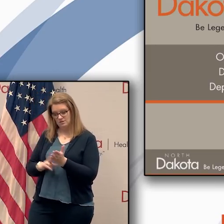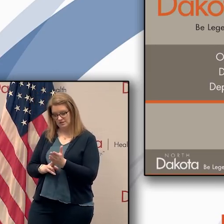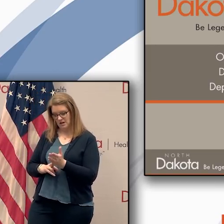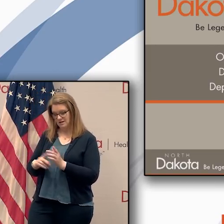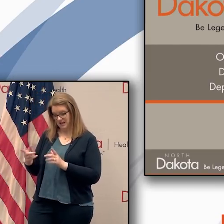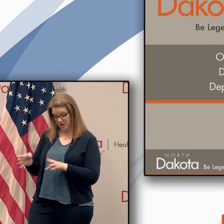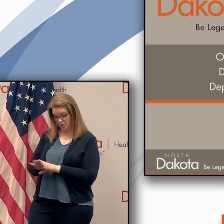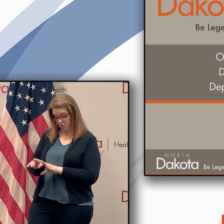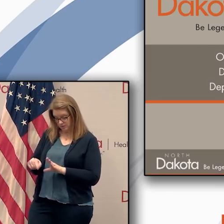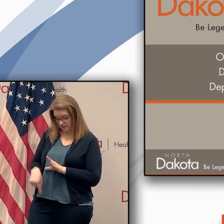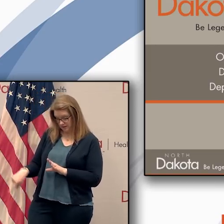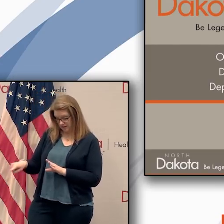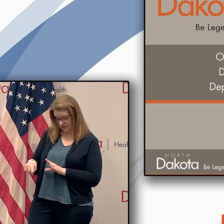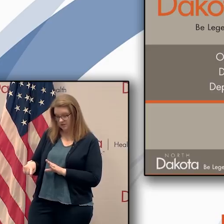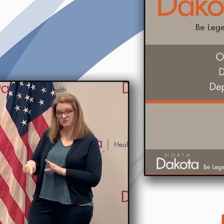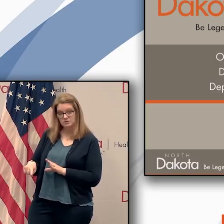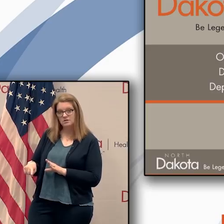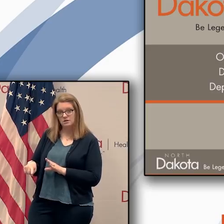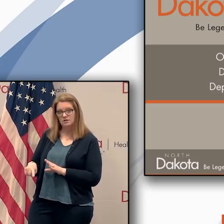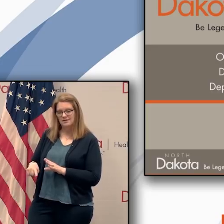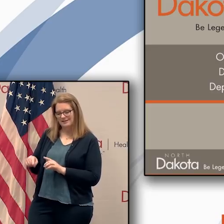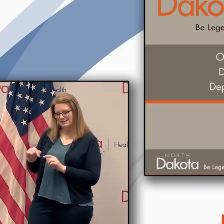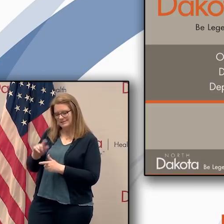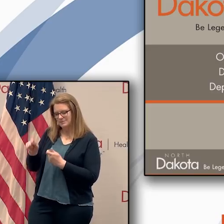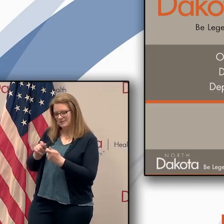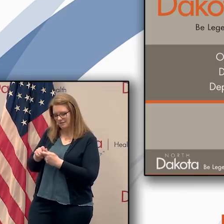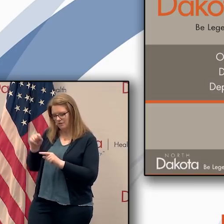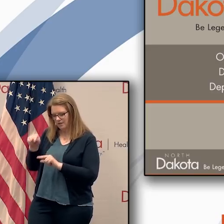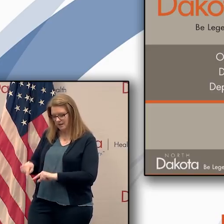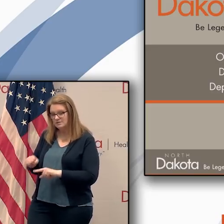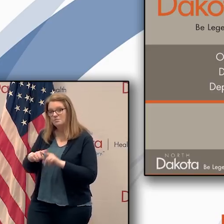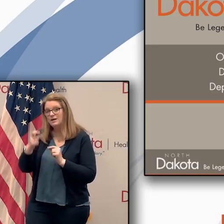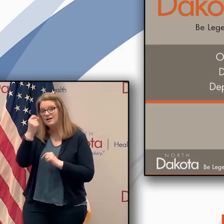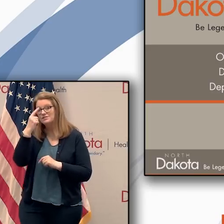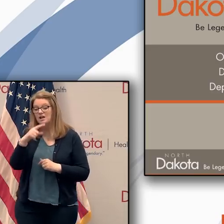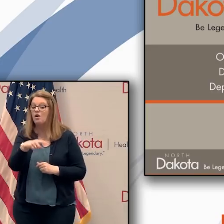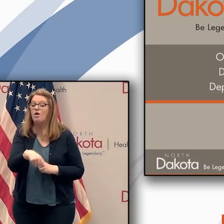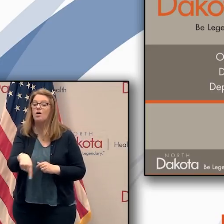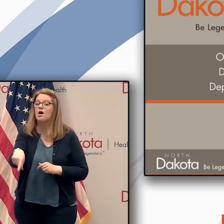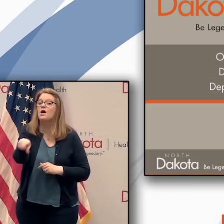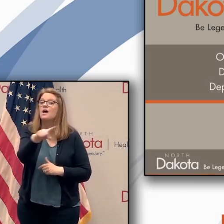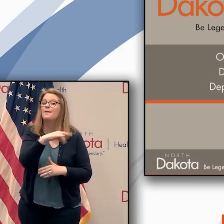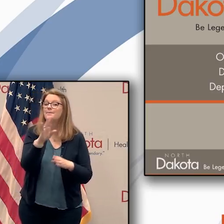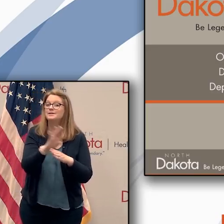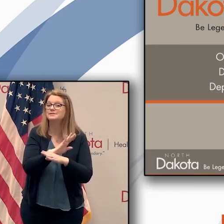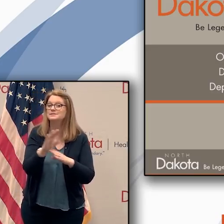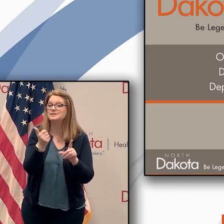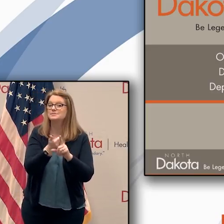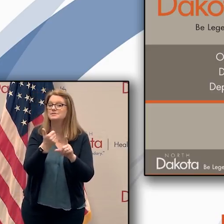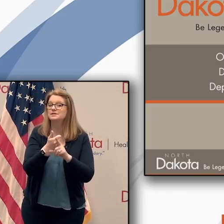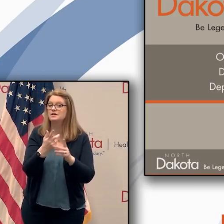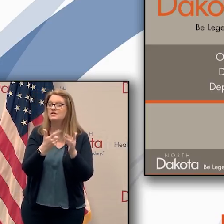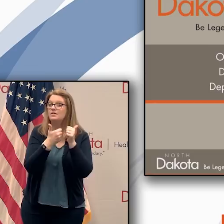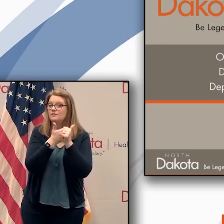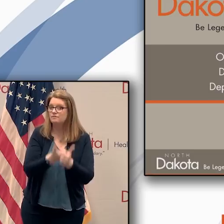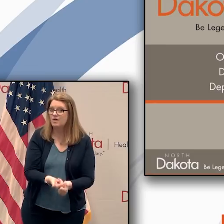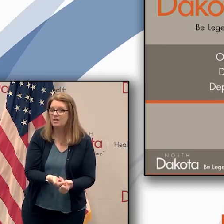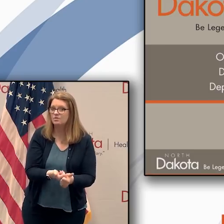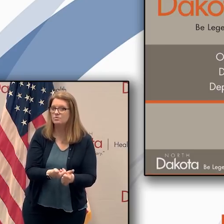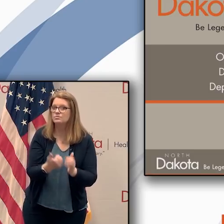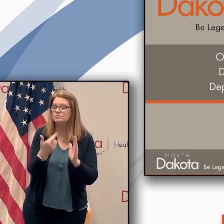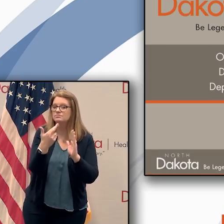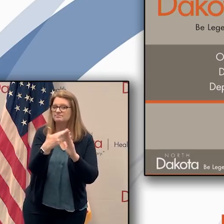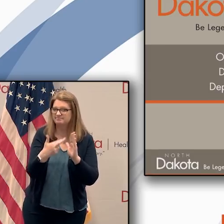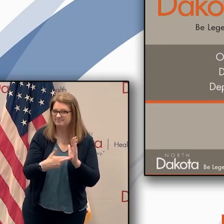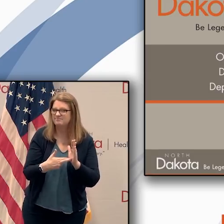that all businesses have been and will continue to be responsible to comply with guidance for all businesses for safe